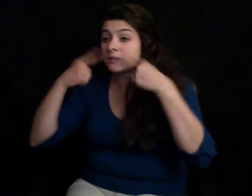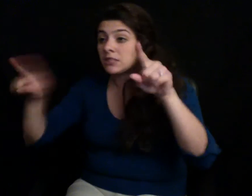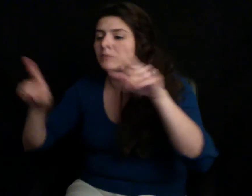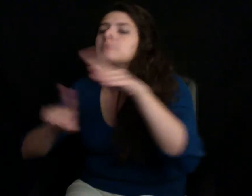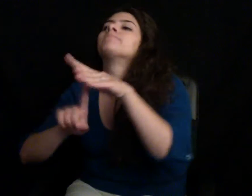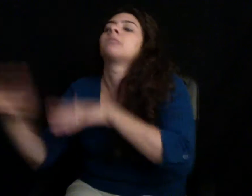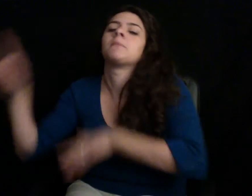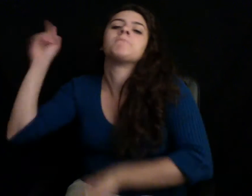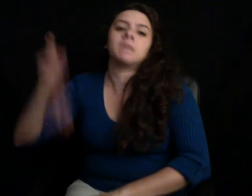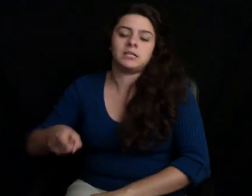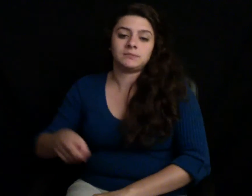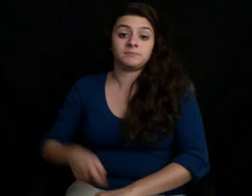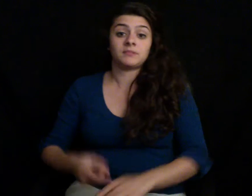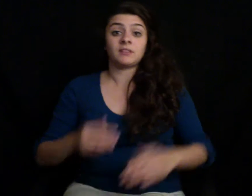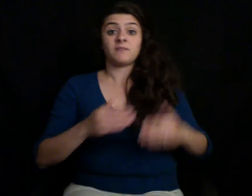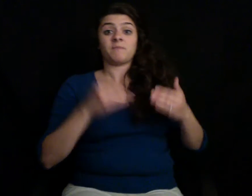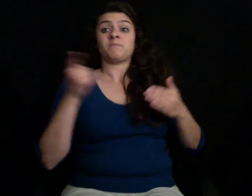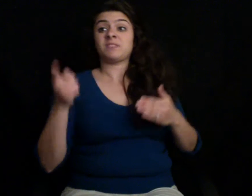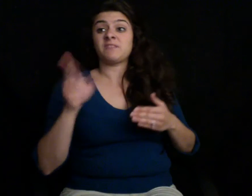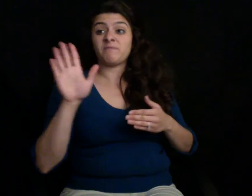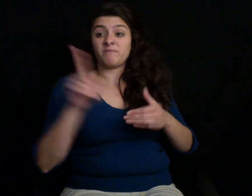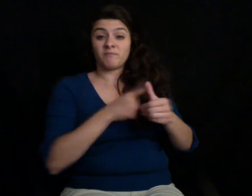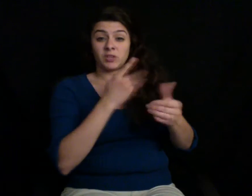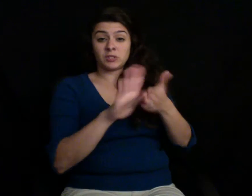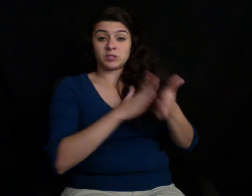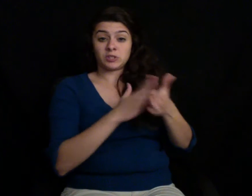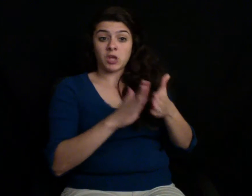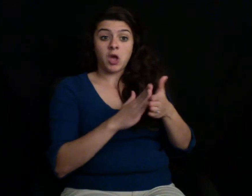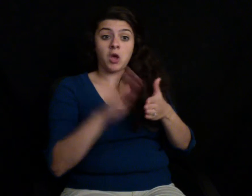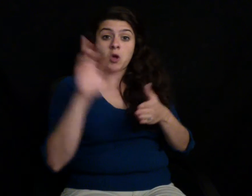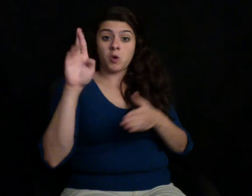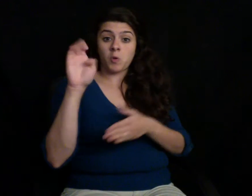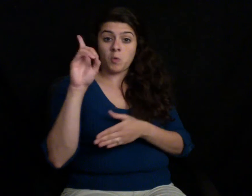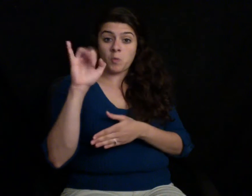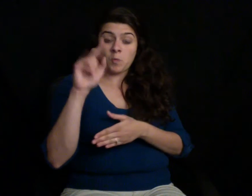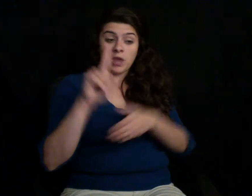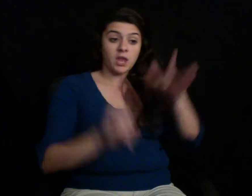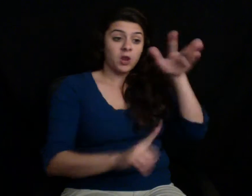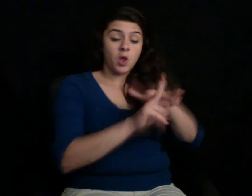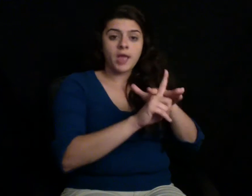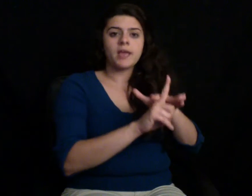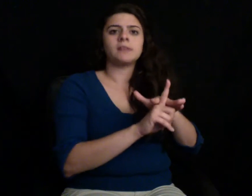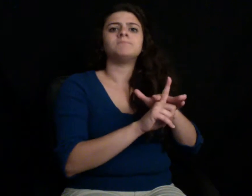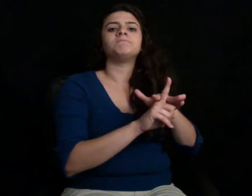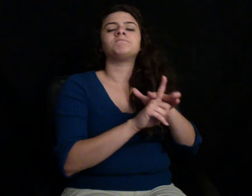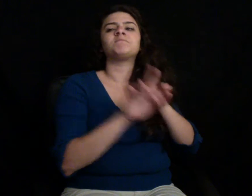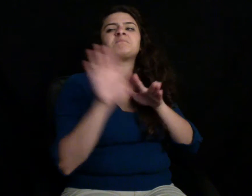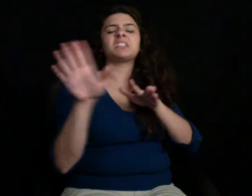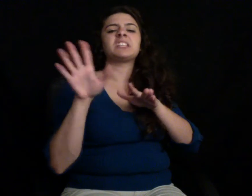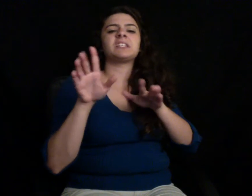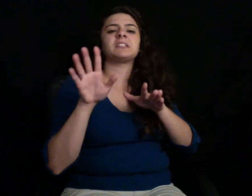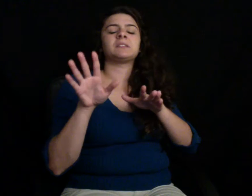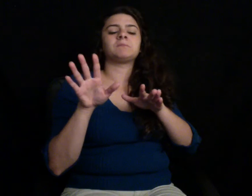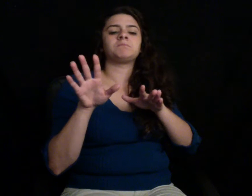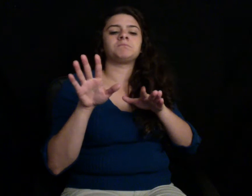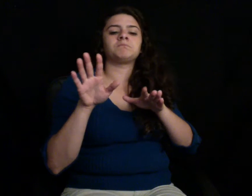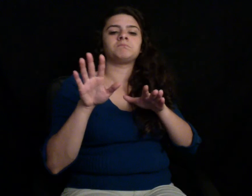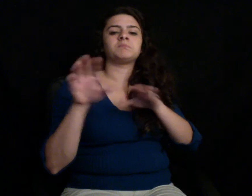on local radio, he packed up his car and left for New York to pursue a career in music. I knew one guy in New York and I just took the trip. This kid's name